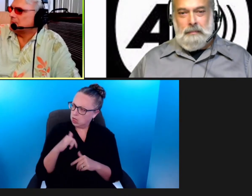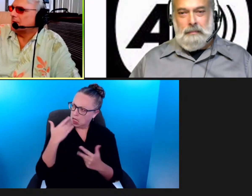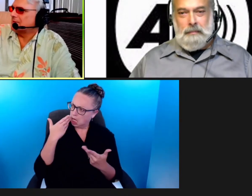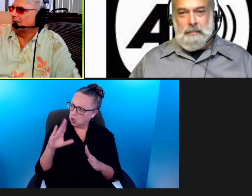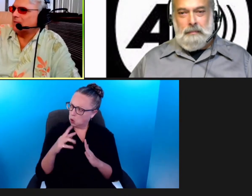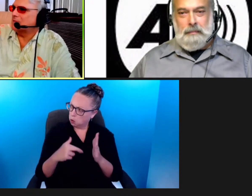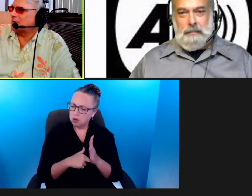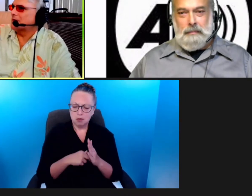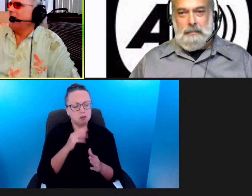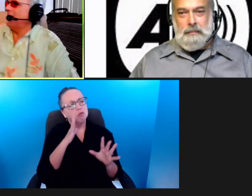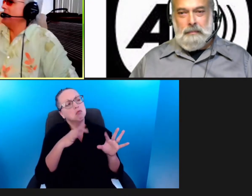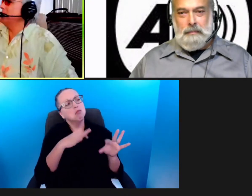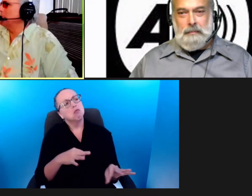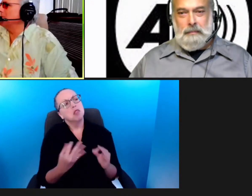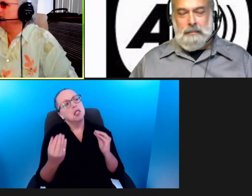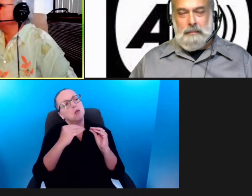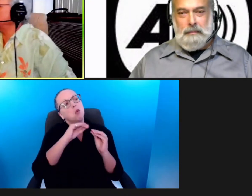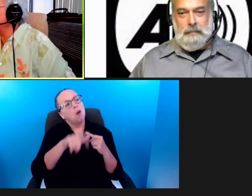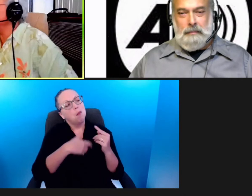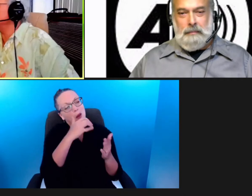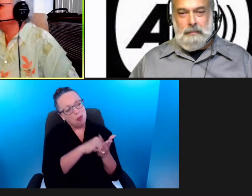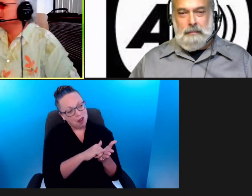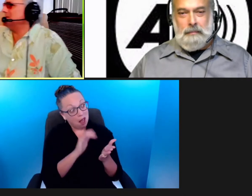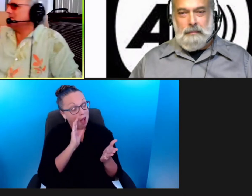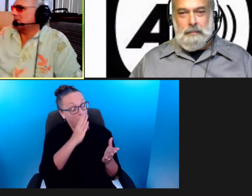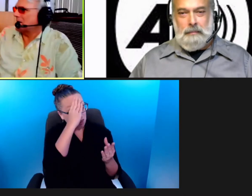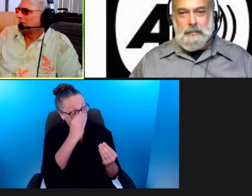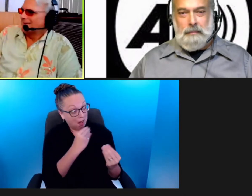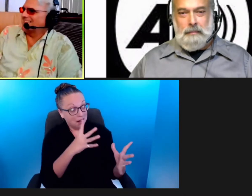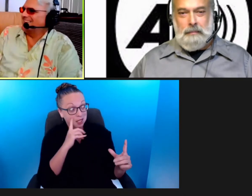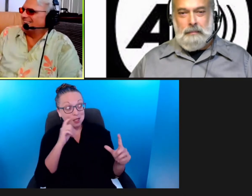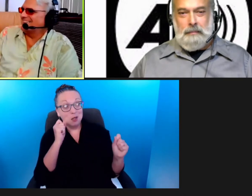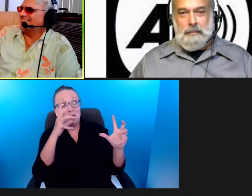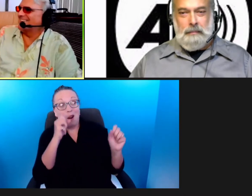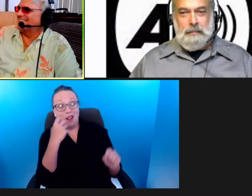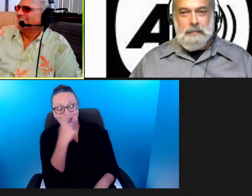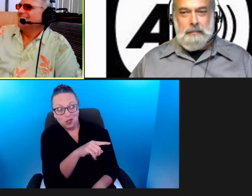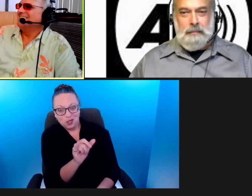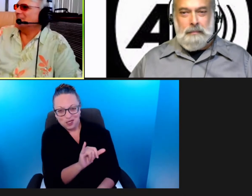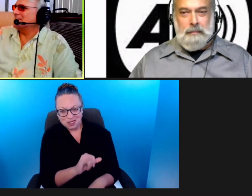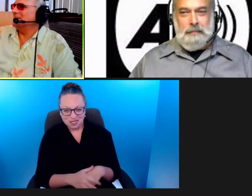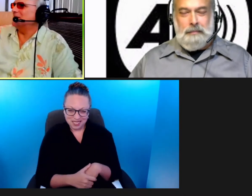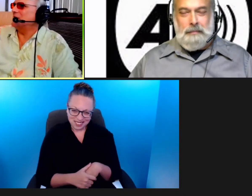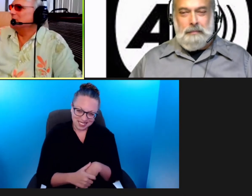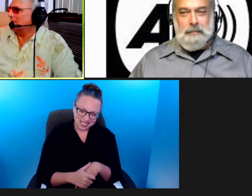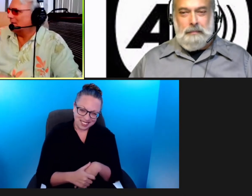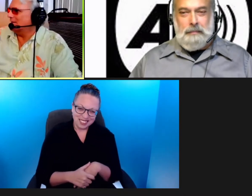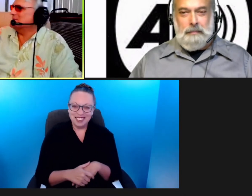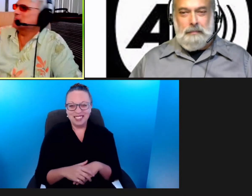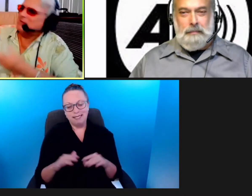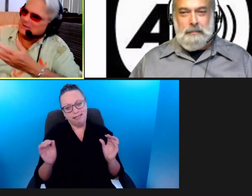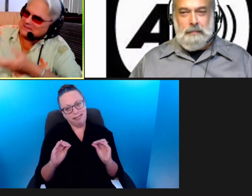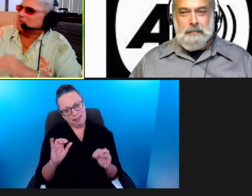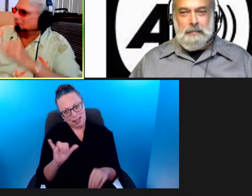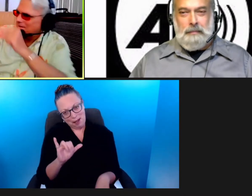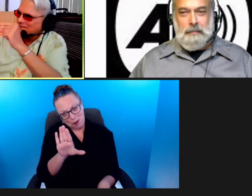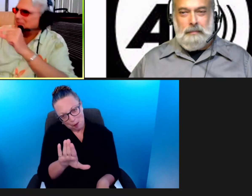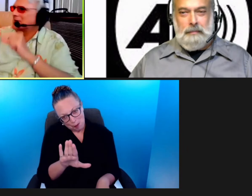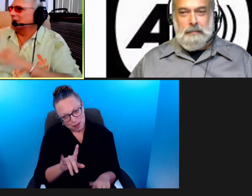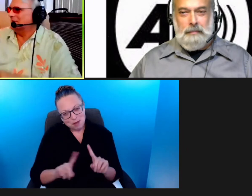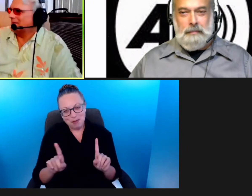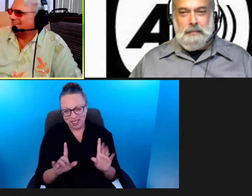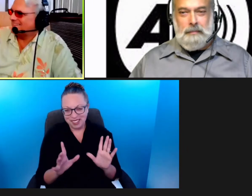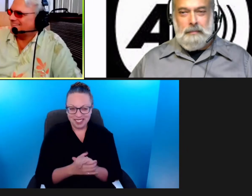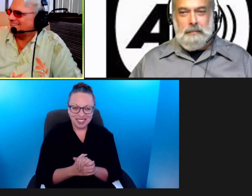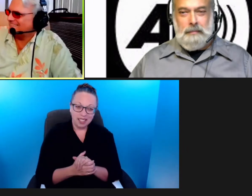I'll tell you about that. Well, of course. I have a reveal for you, too. Oh, a reveal for me, too. Nothing like yours, but it's a